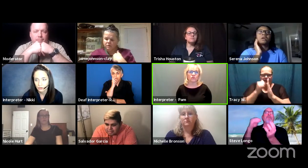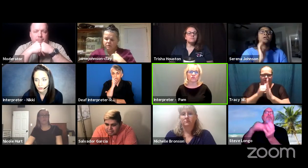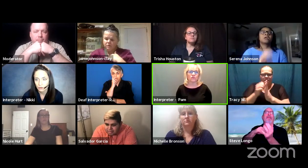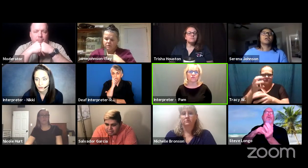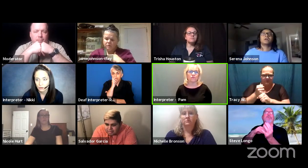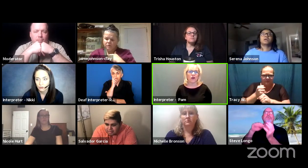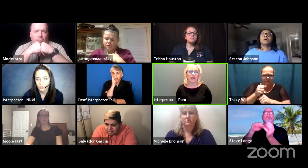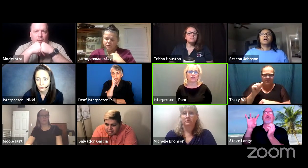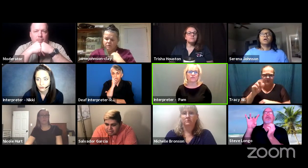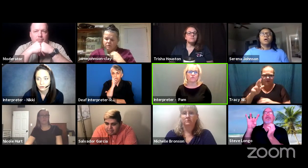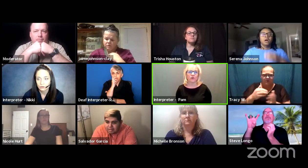totals